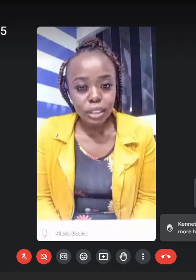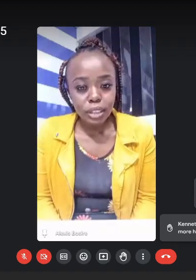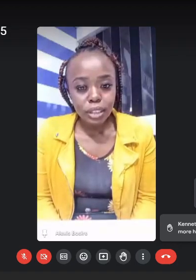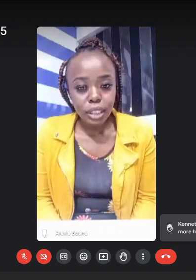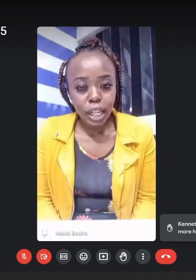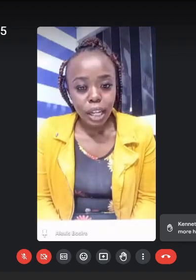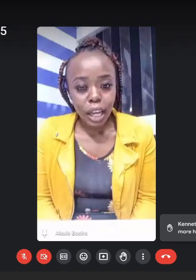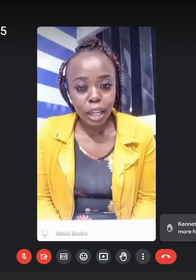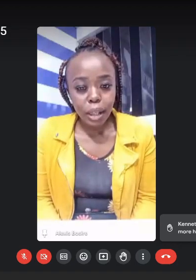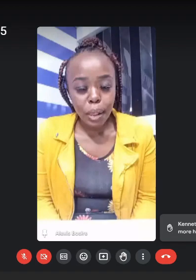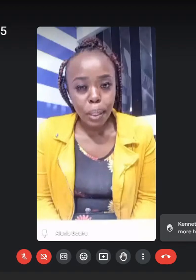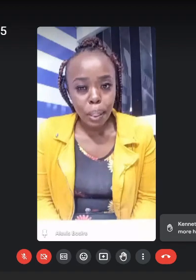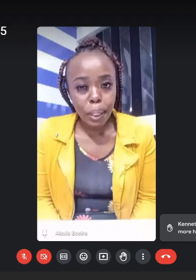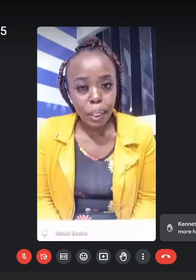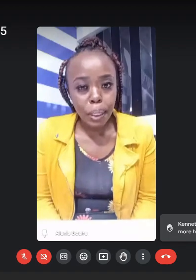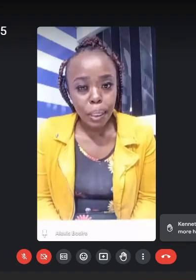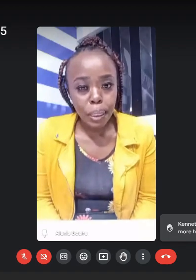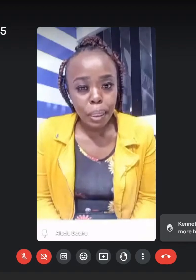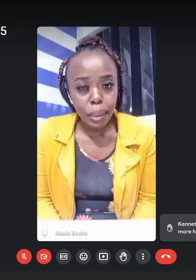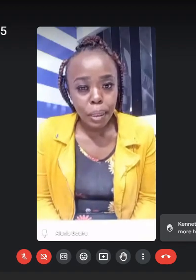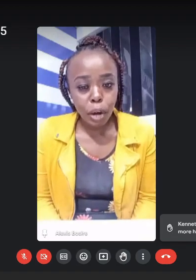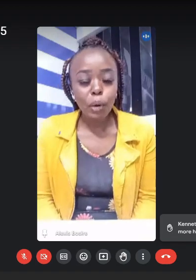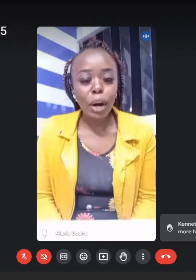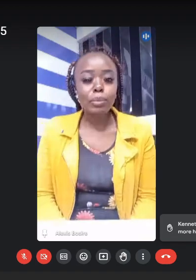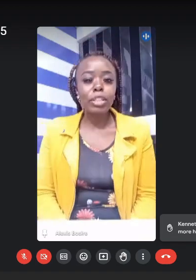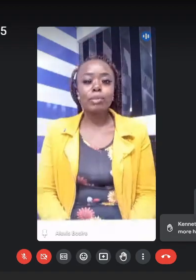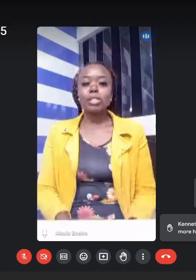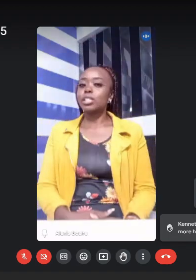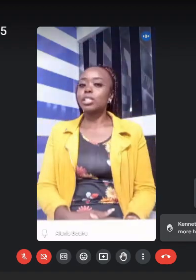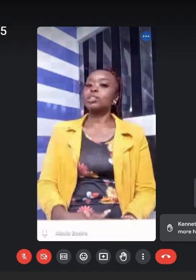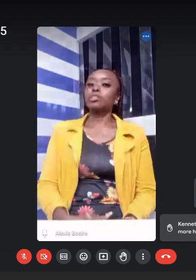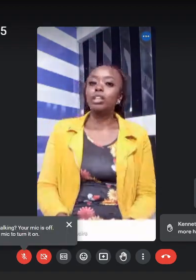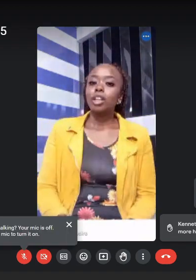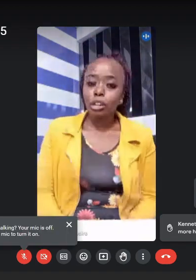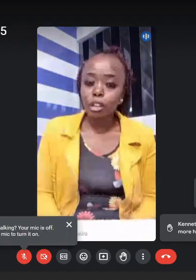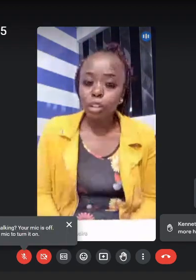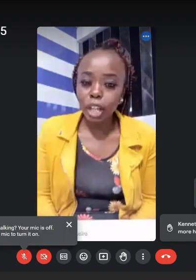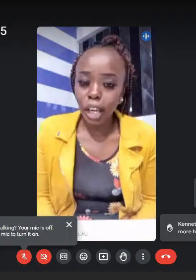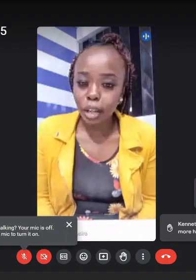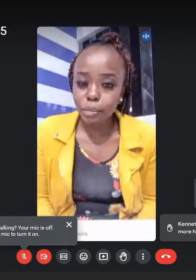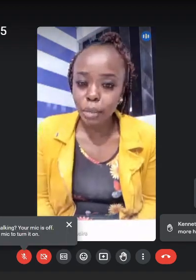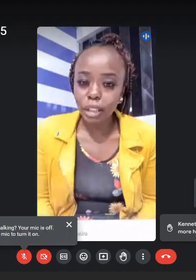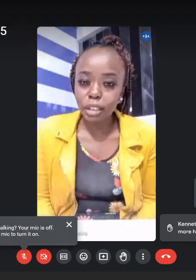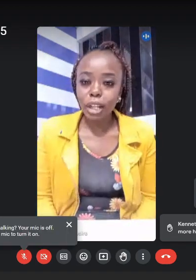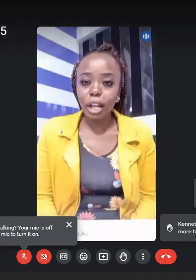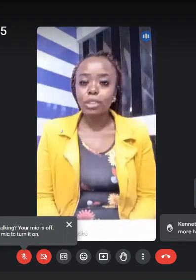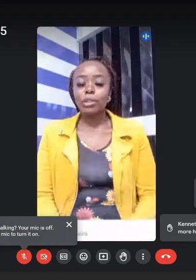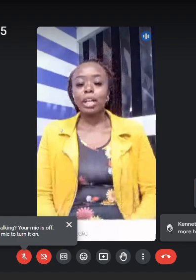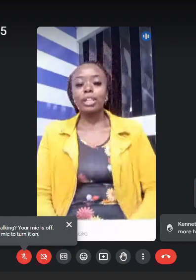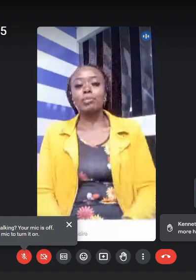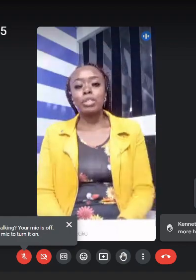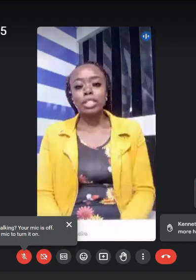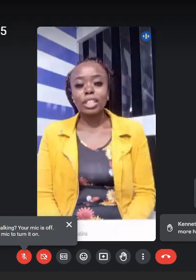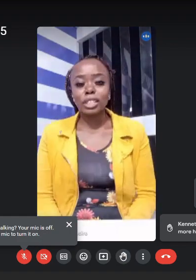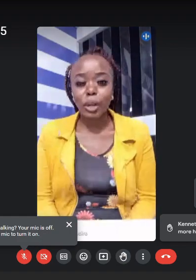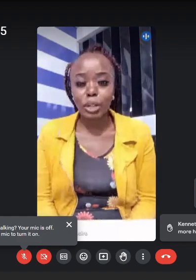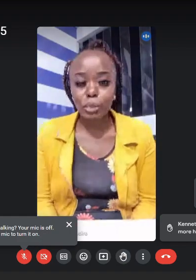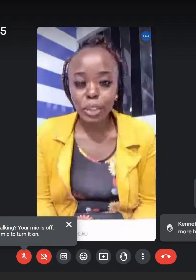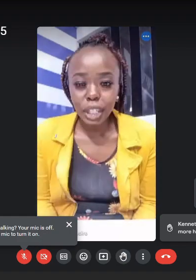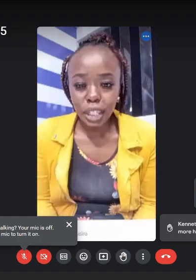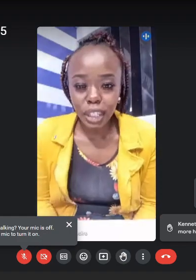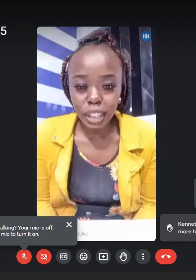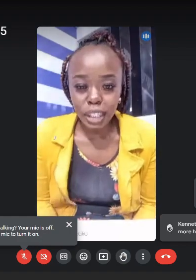I said one more demonstration will help. Oh, one more demonstration. Oh, okay. I'll demonstrate one